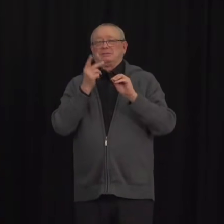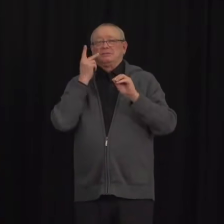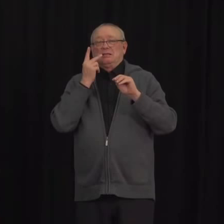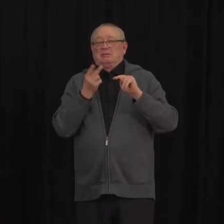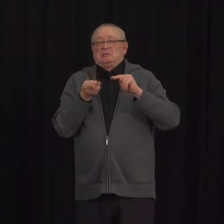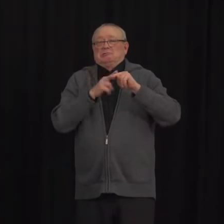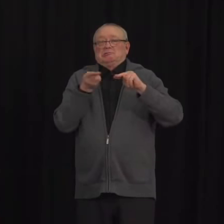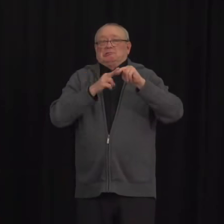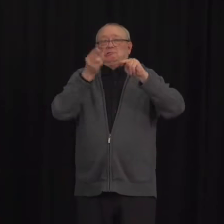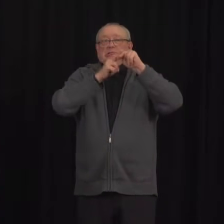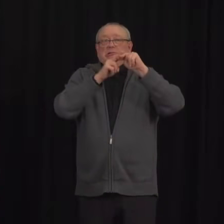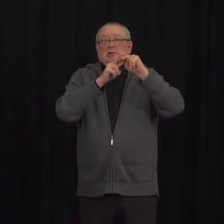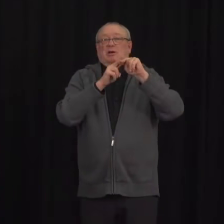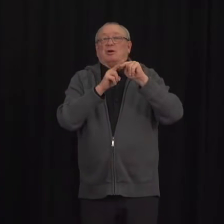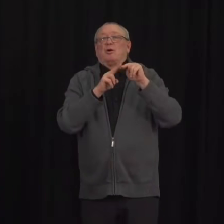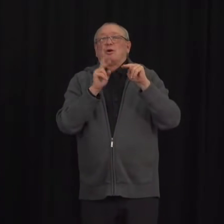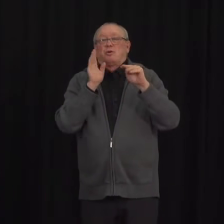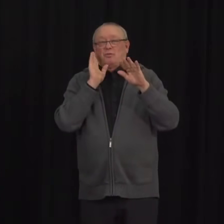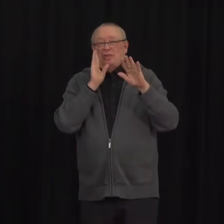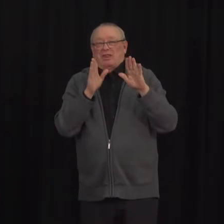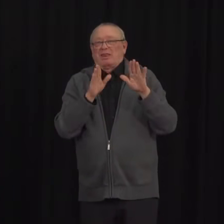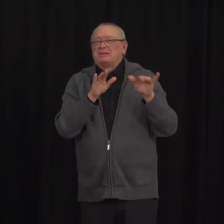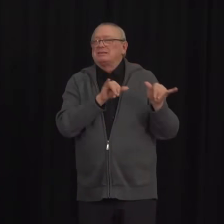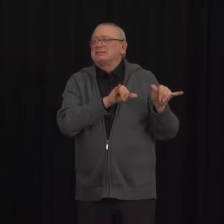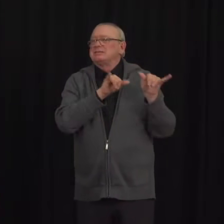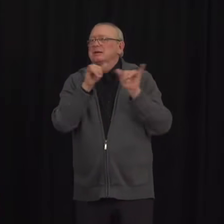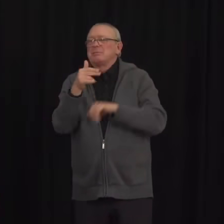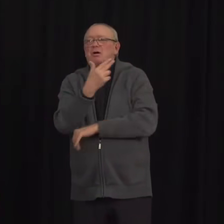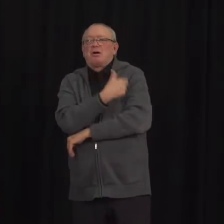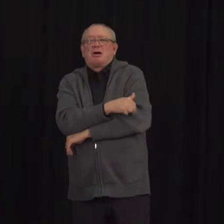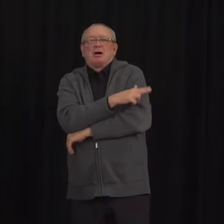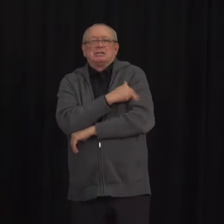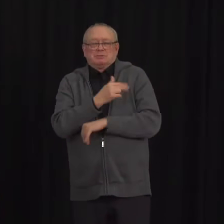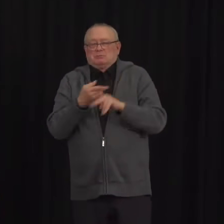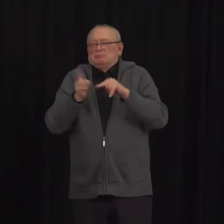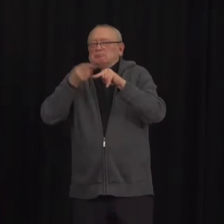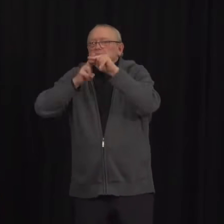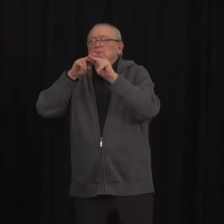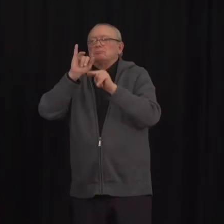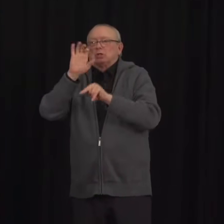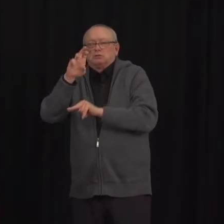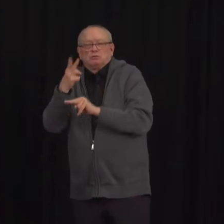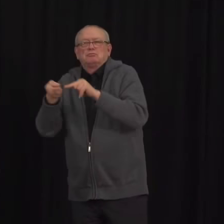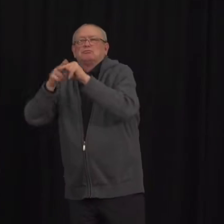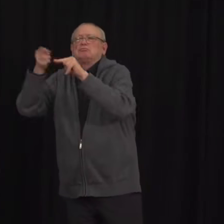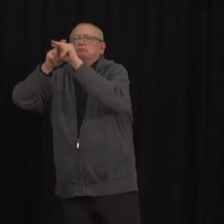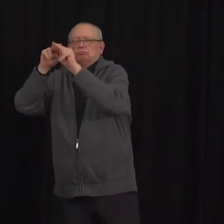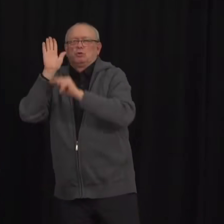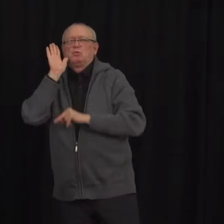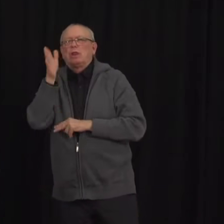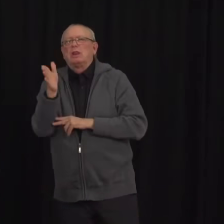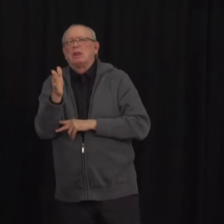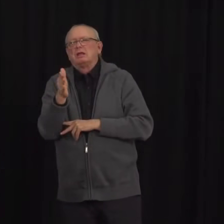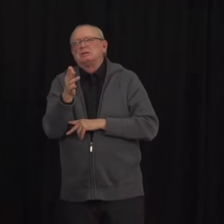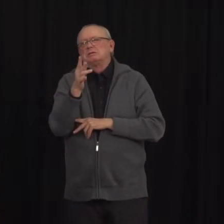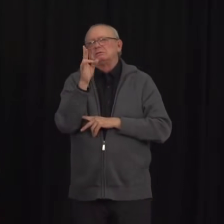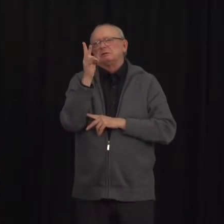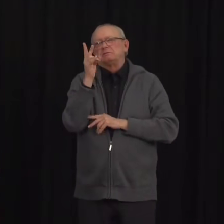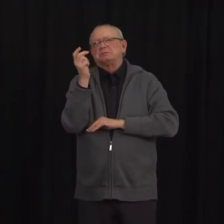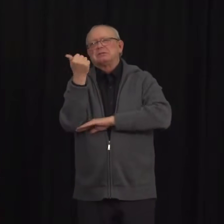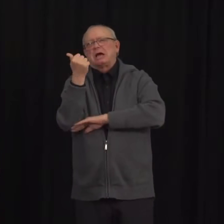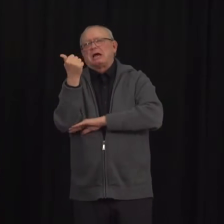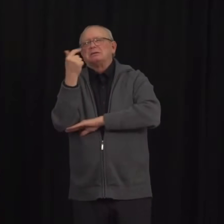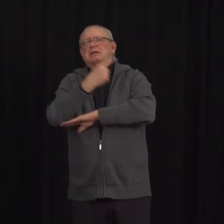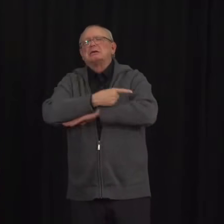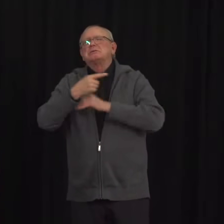up as increases in hospitalization and ICU cases in the next 7 to 10 days. That's very clear. That's been